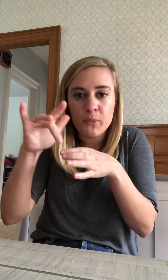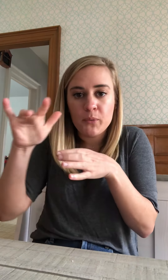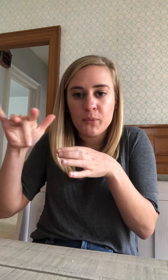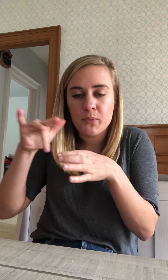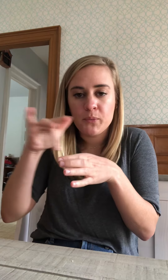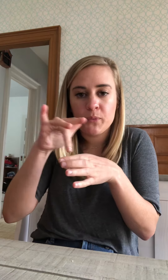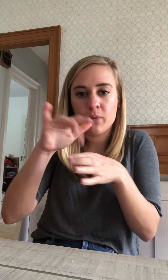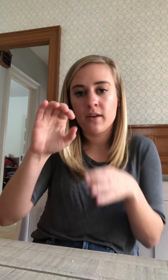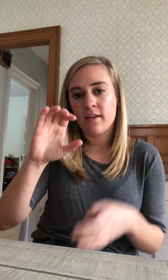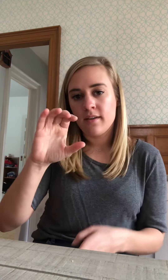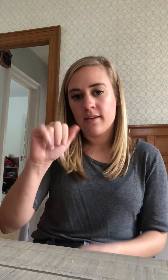nasoethmoid region.